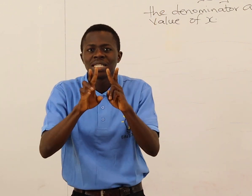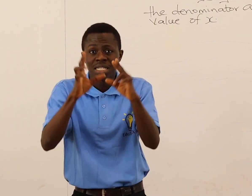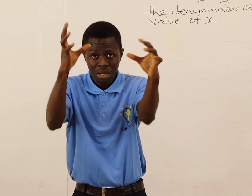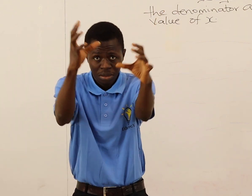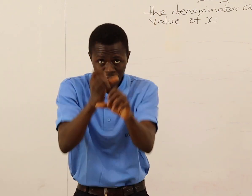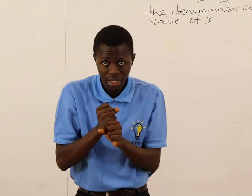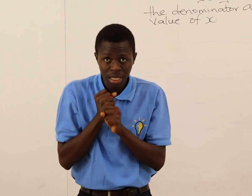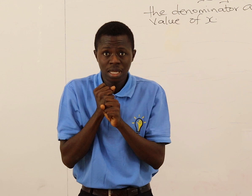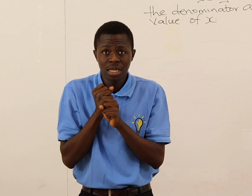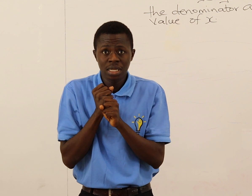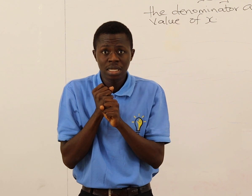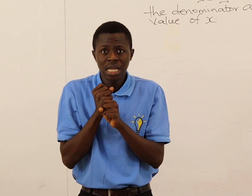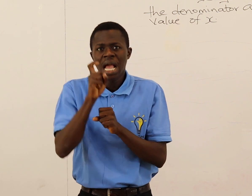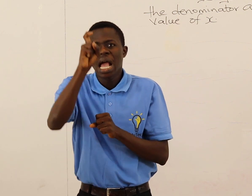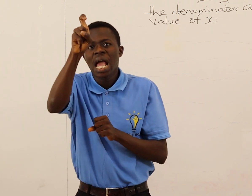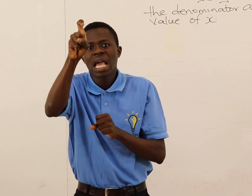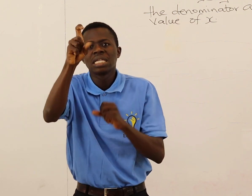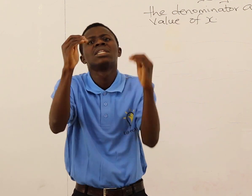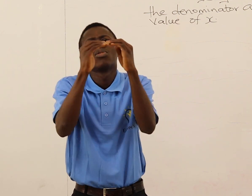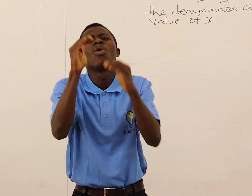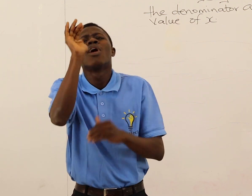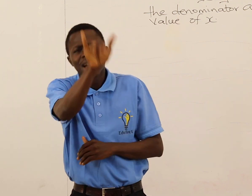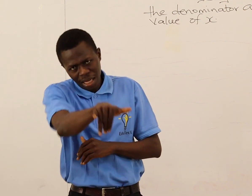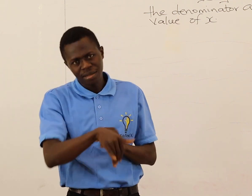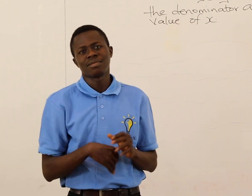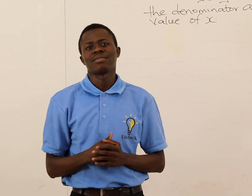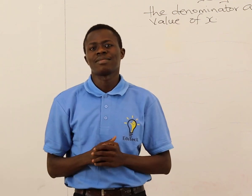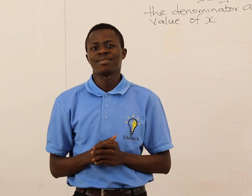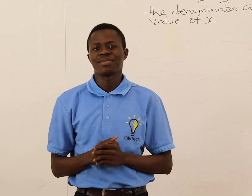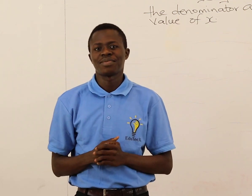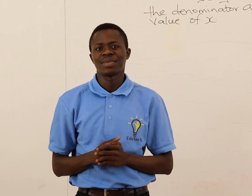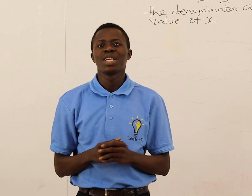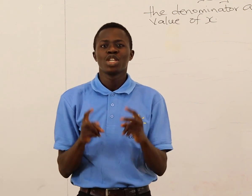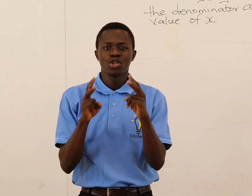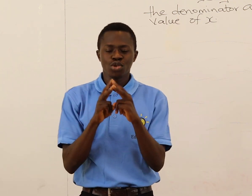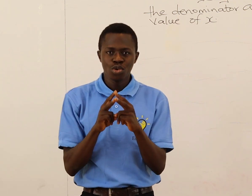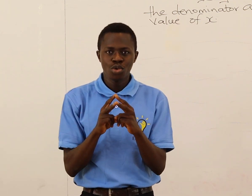you are done rationalizing it, the answer that you get is going to be the value of x.